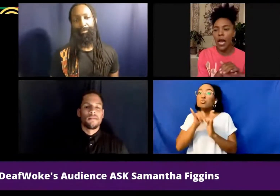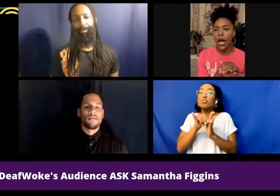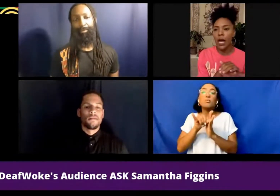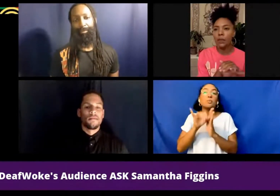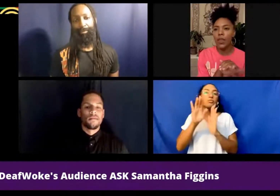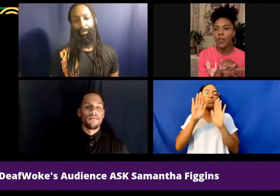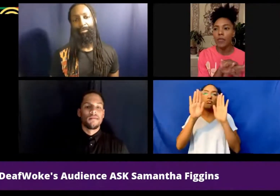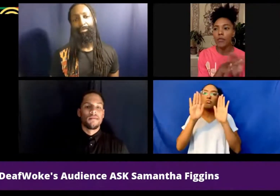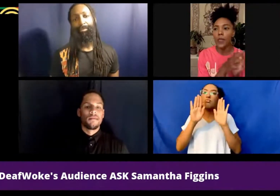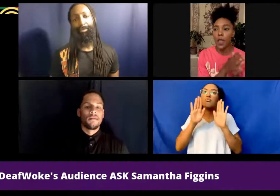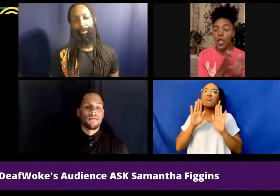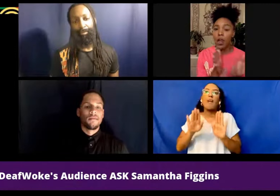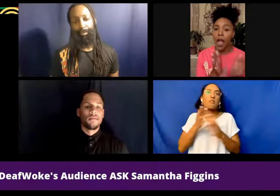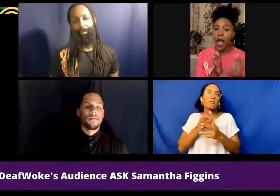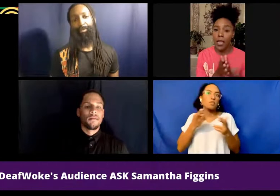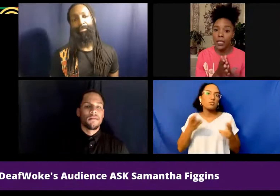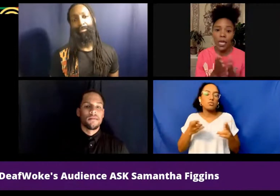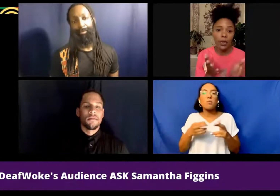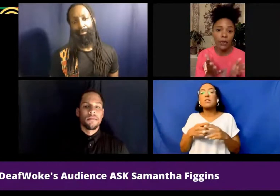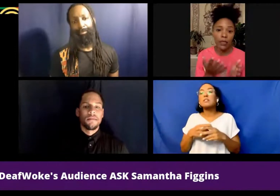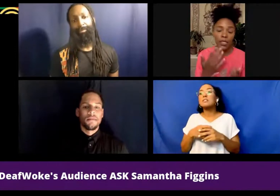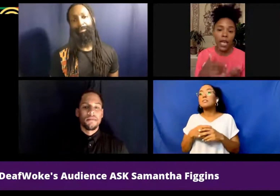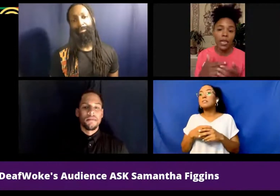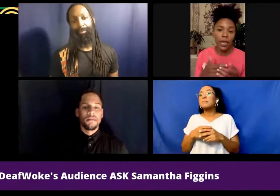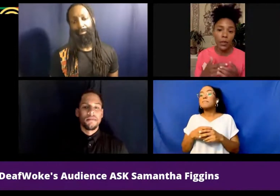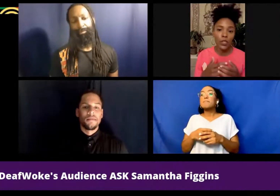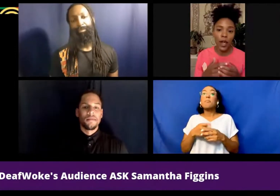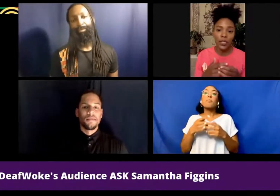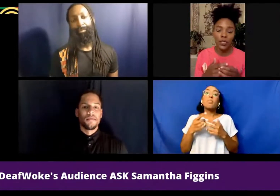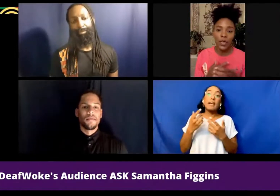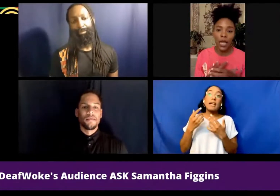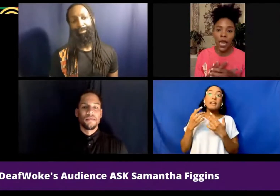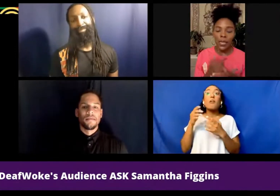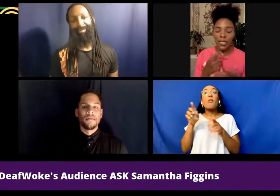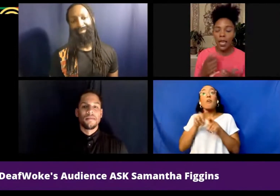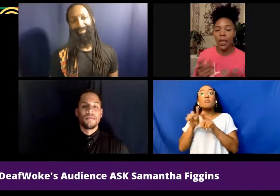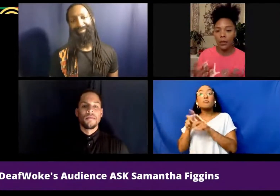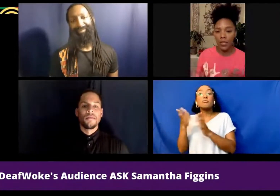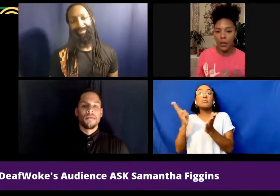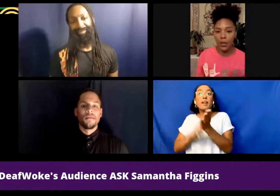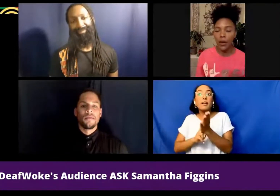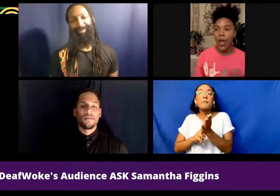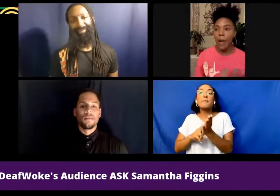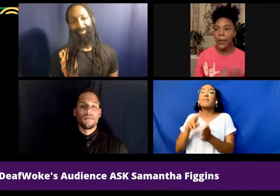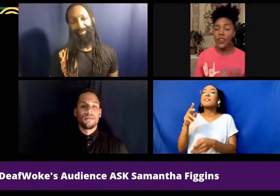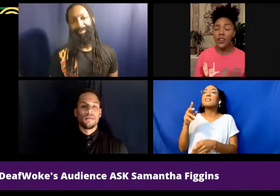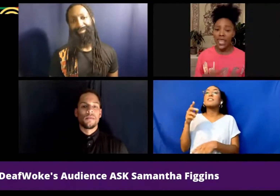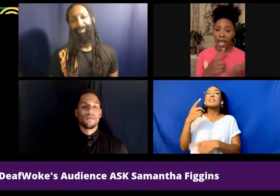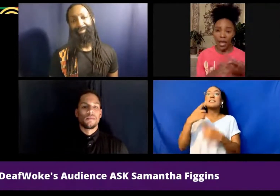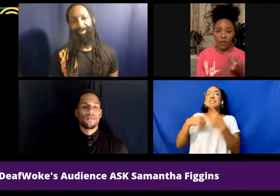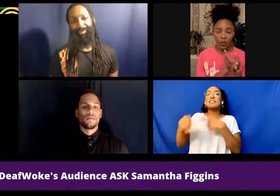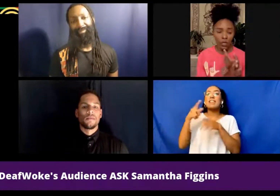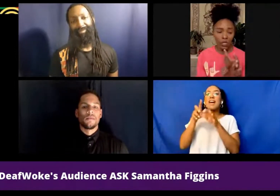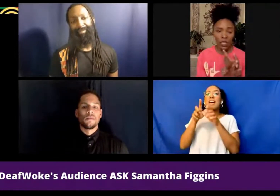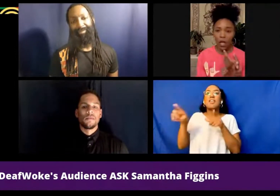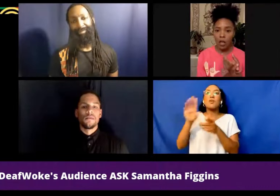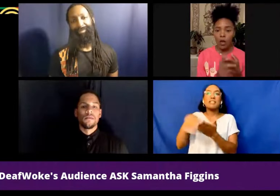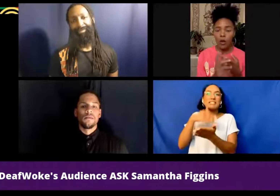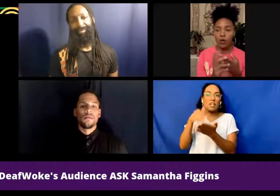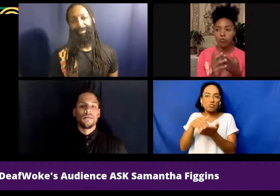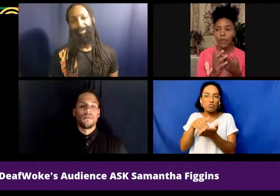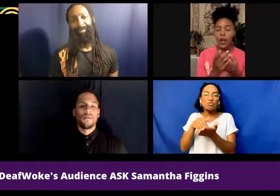point. And then from there, I signed up for sign language classes online at Sign Language Center. But there's apps you